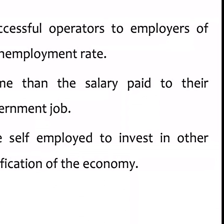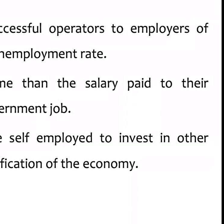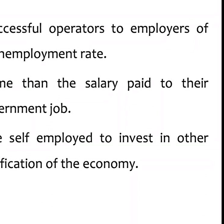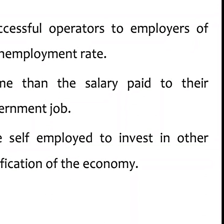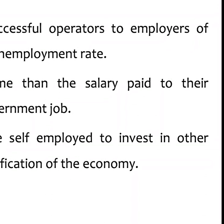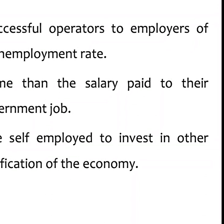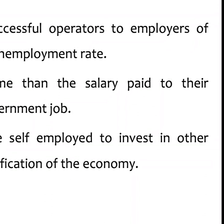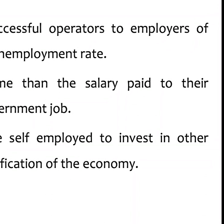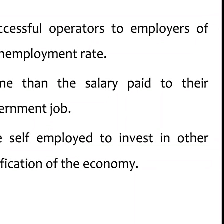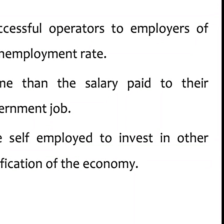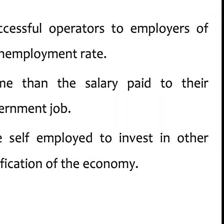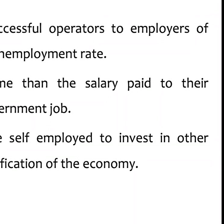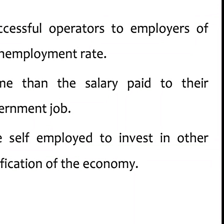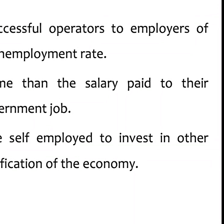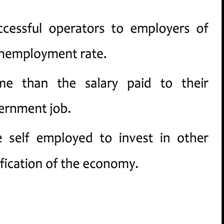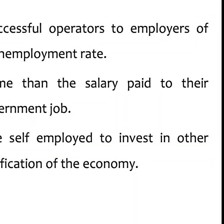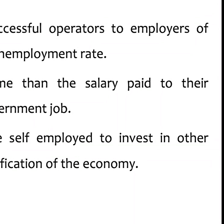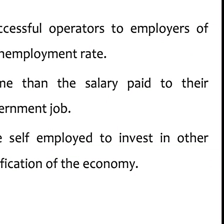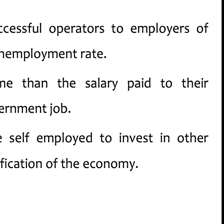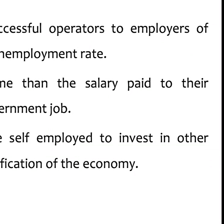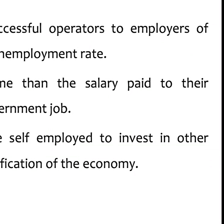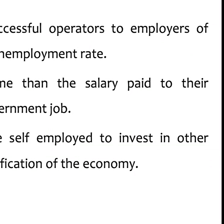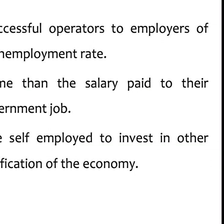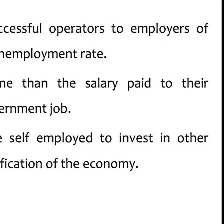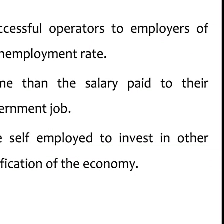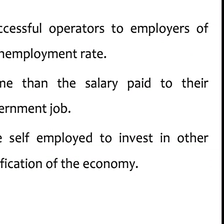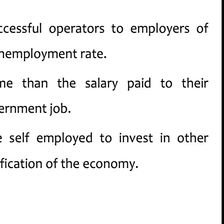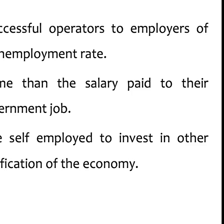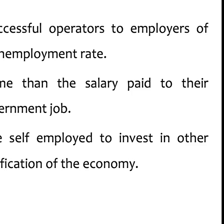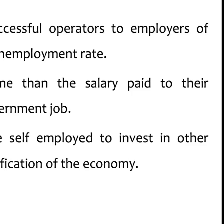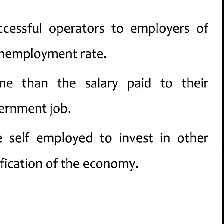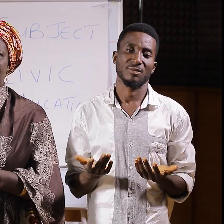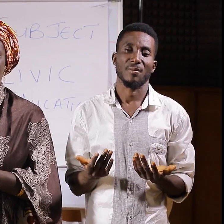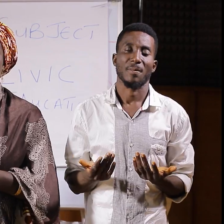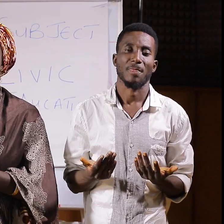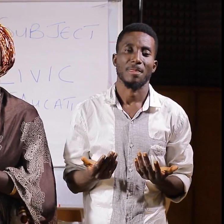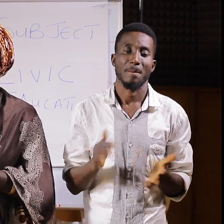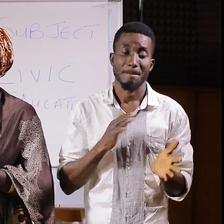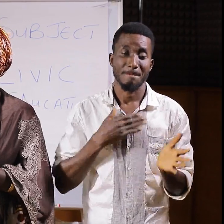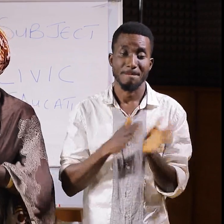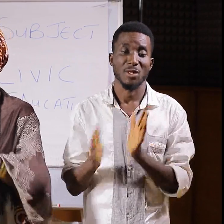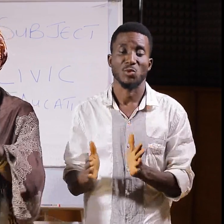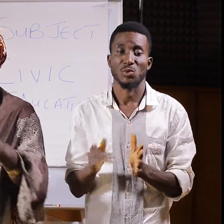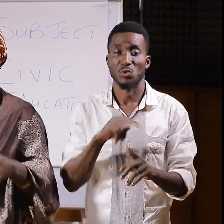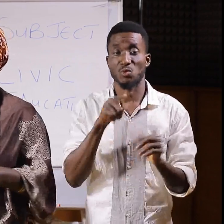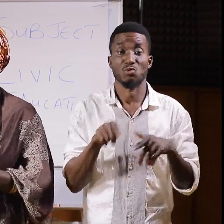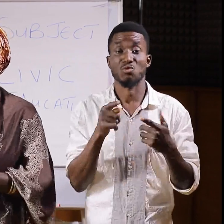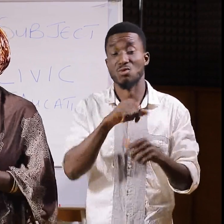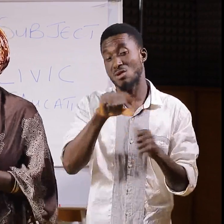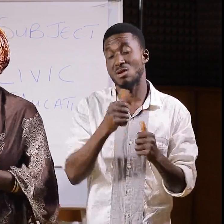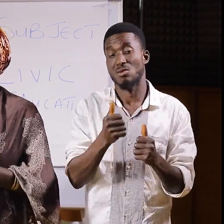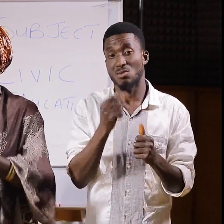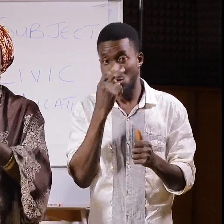salary paid to their contemporaries in government job. My learners, when you go